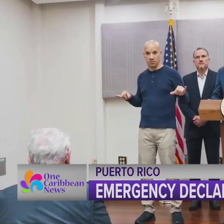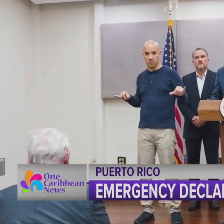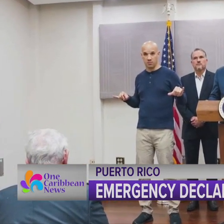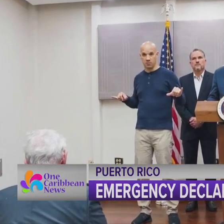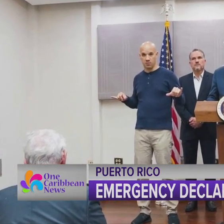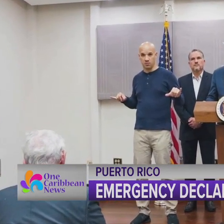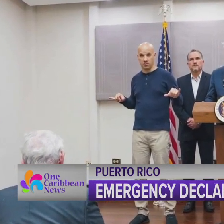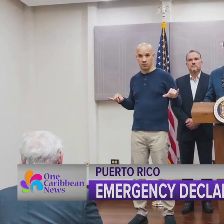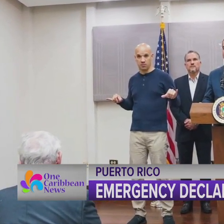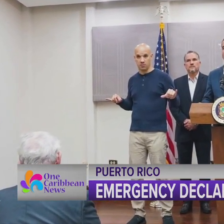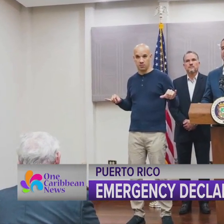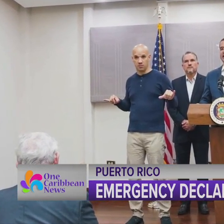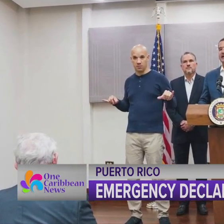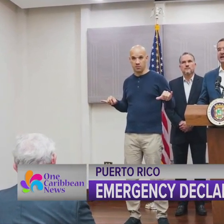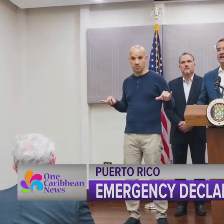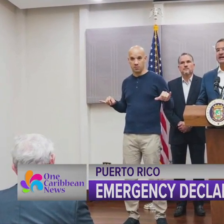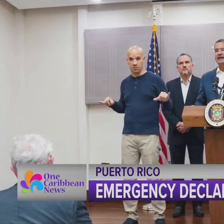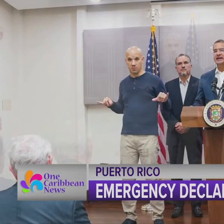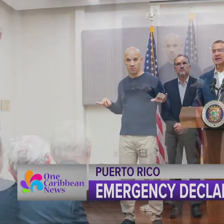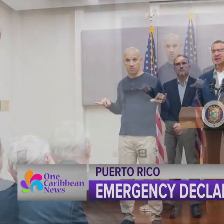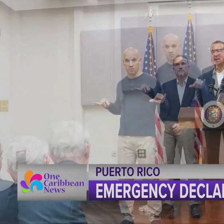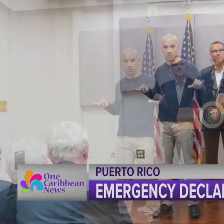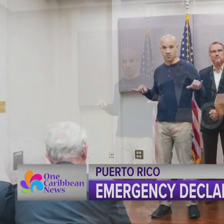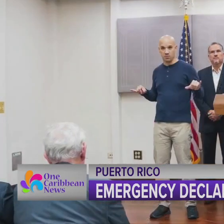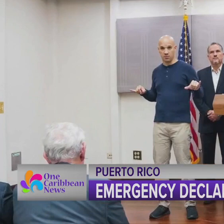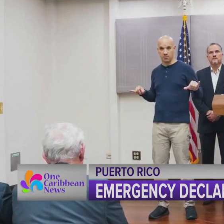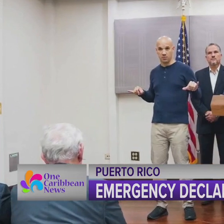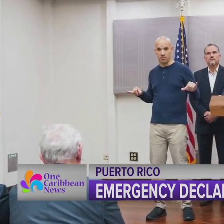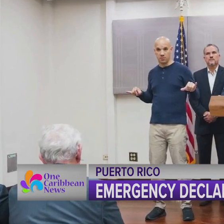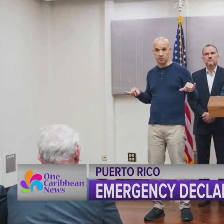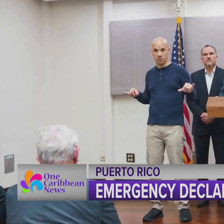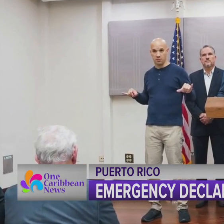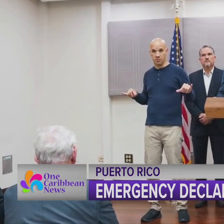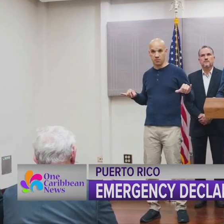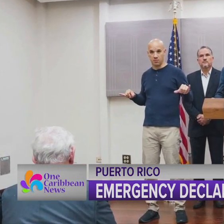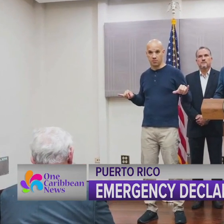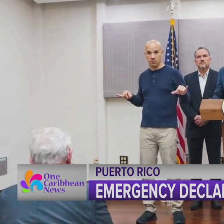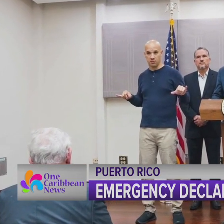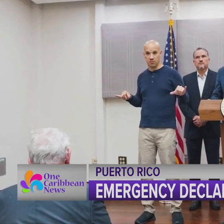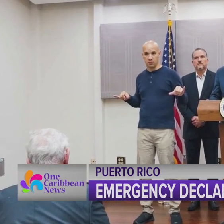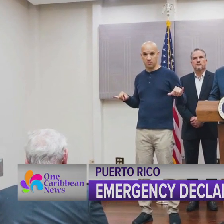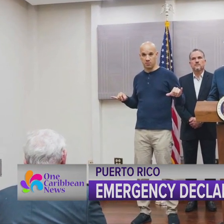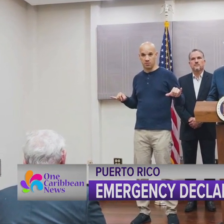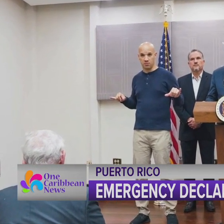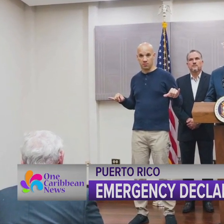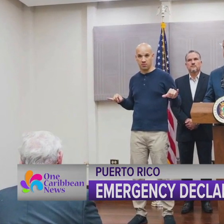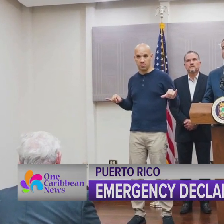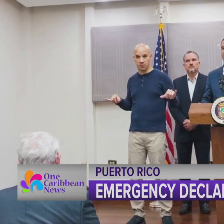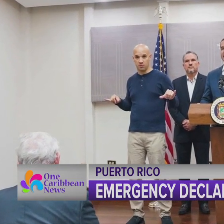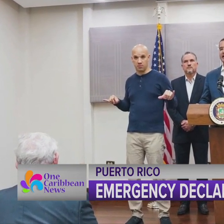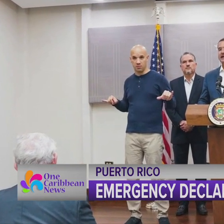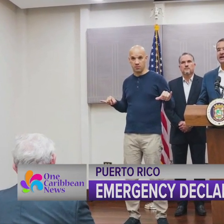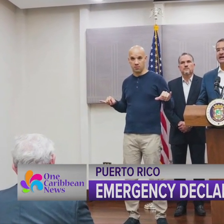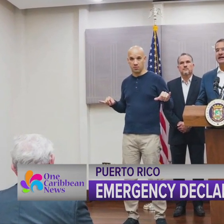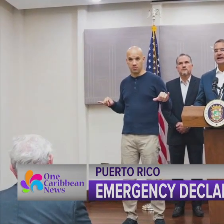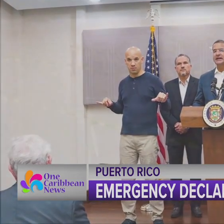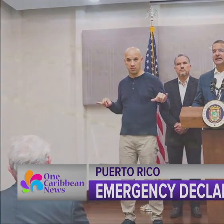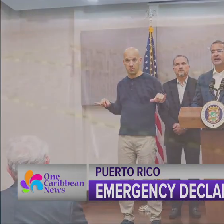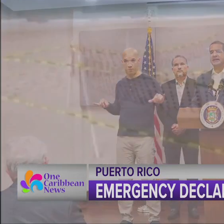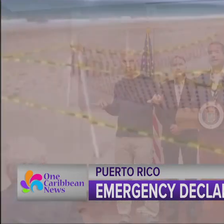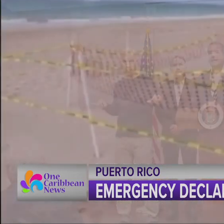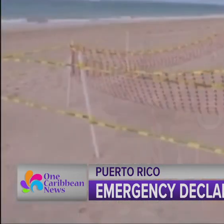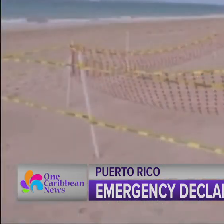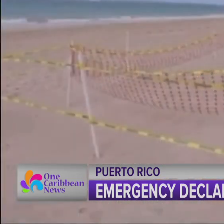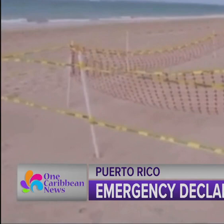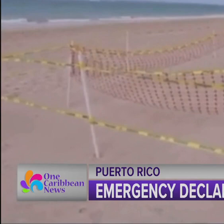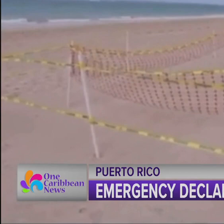federal agencies. In addition, it was announced the allocation of $5 million from the American Rescue Plan.